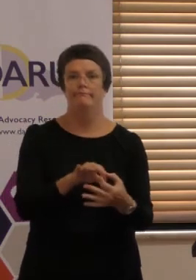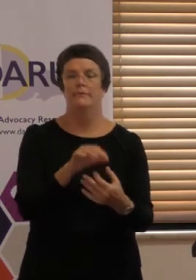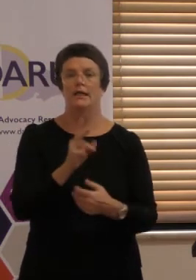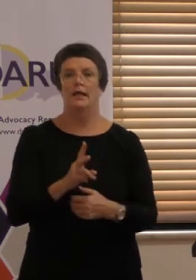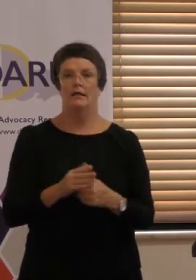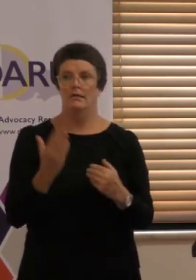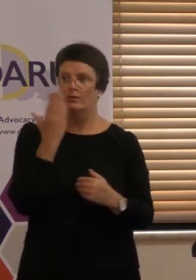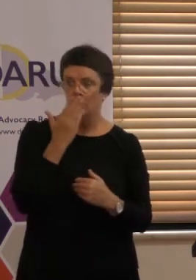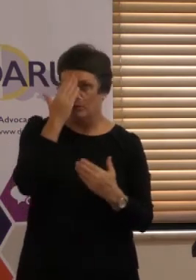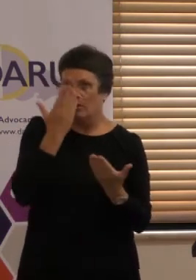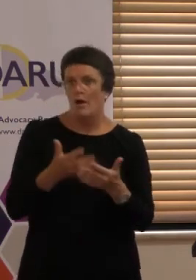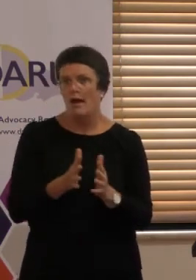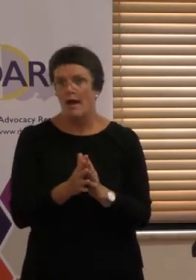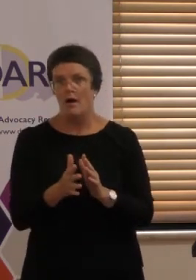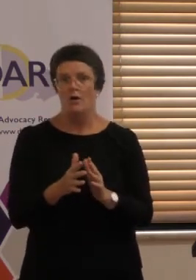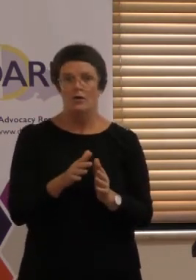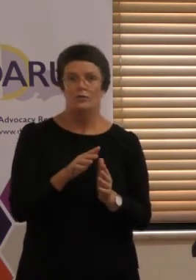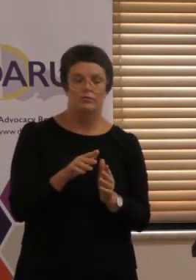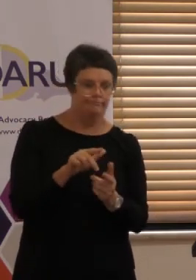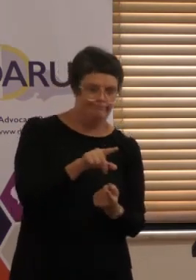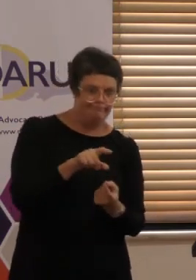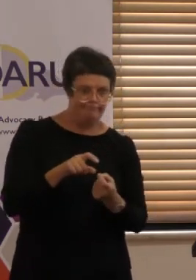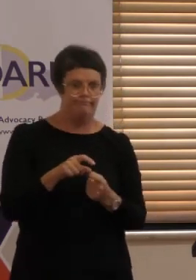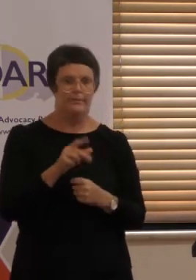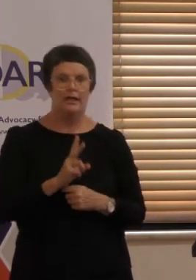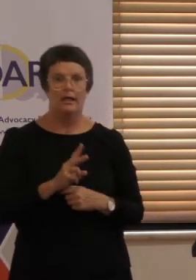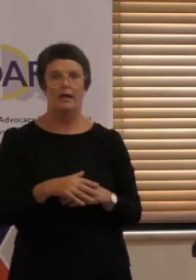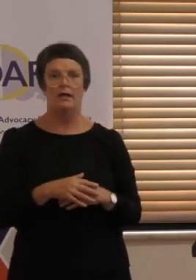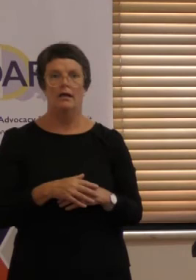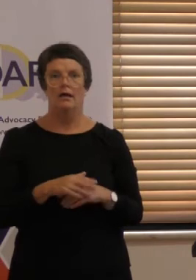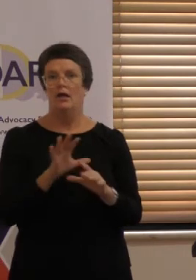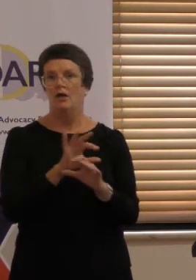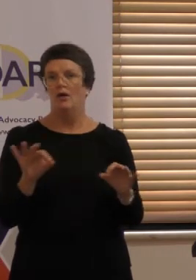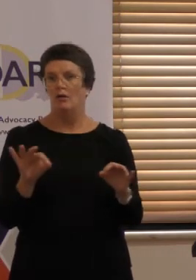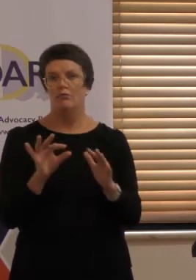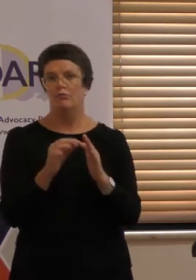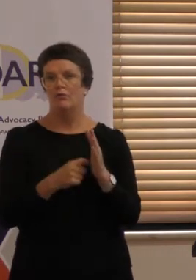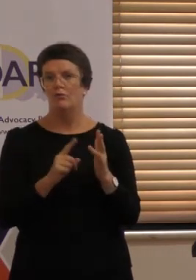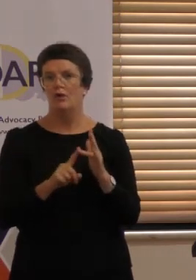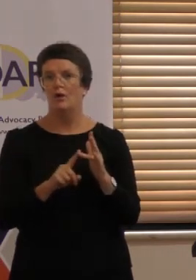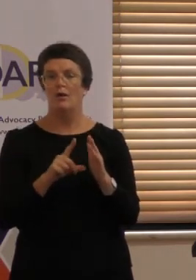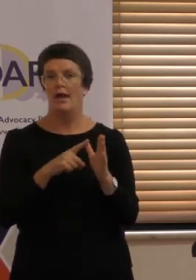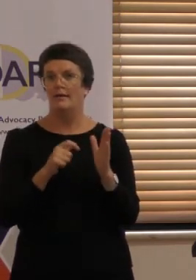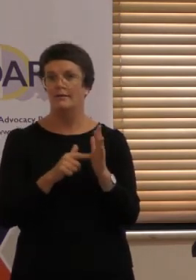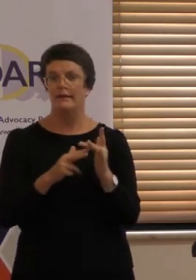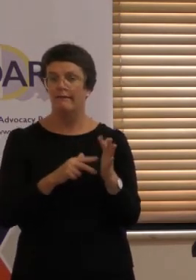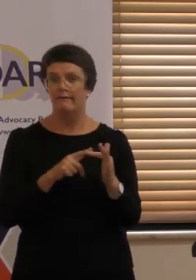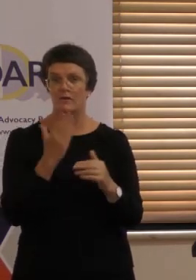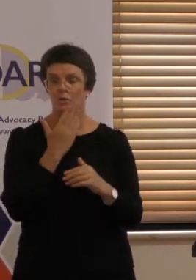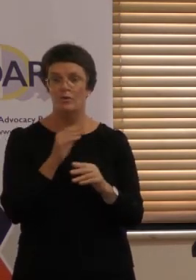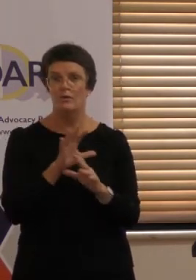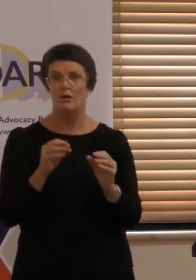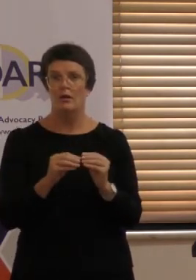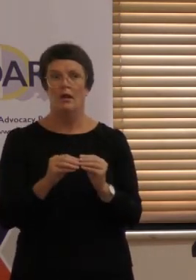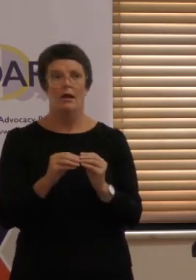They aren't proactive at doing that. Young people might be moving into different school environments because